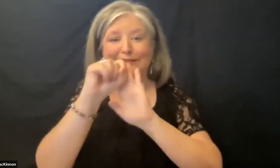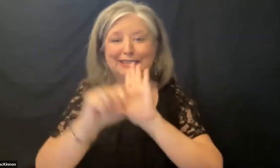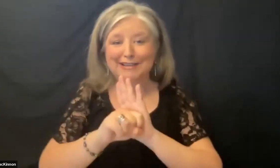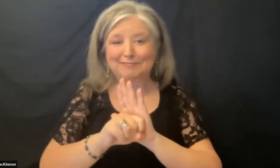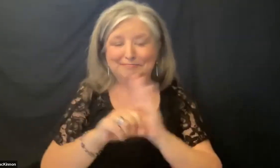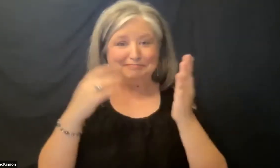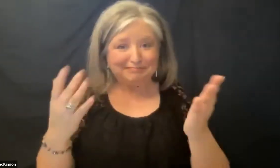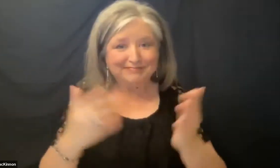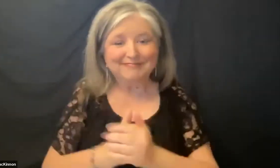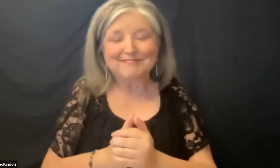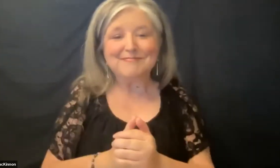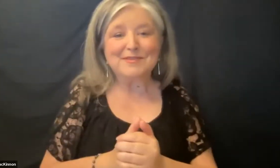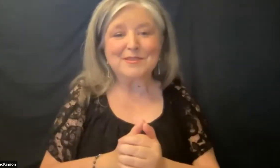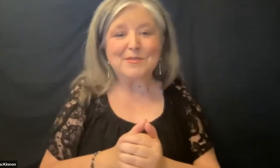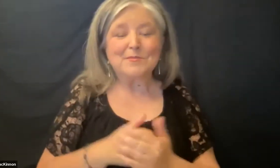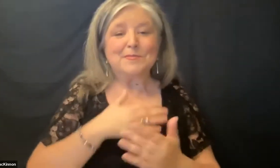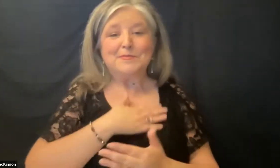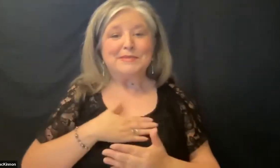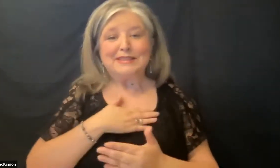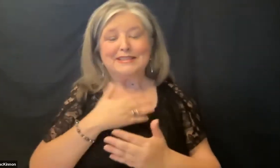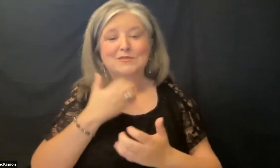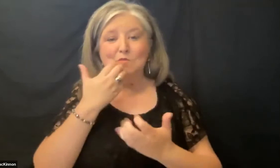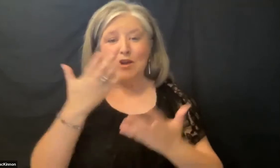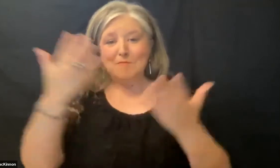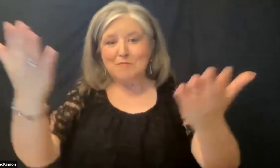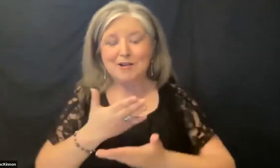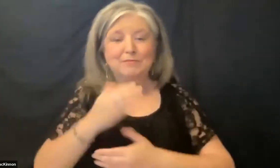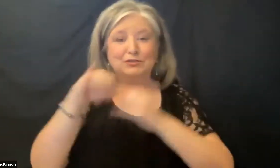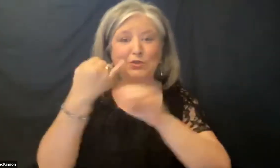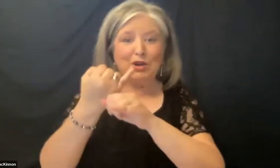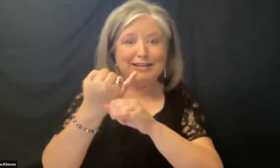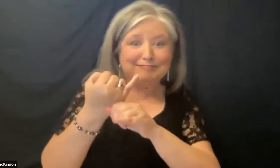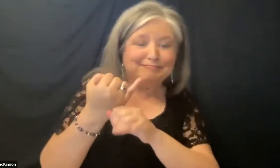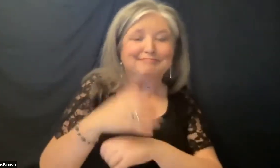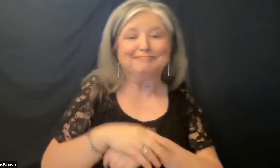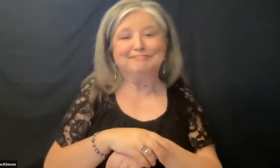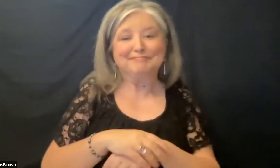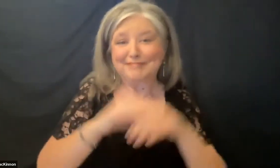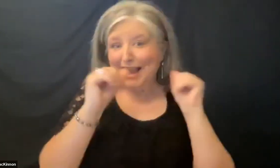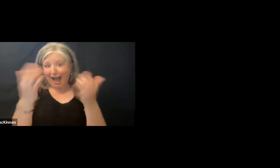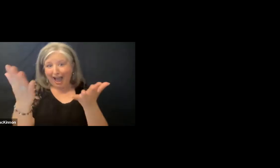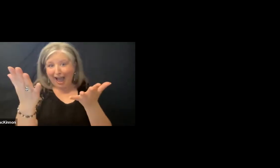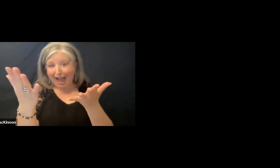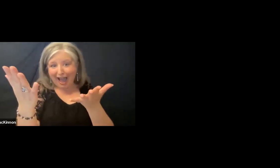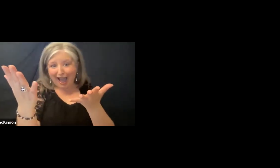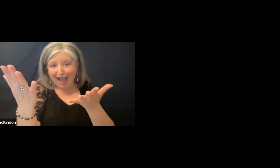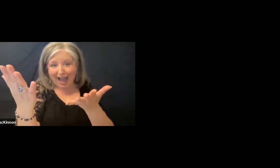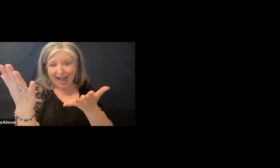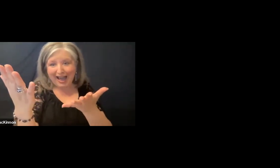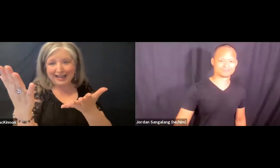When he was a little younger, he was all over the state signing his songs. Please give a warm welcome to Jordan. Over to you,